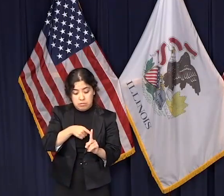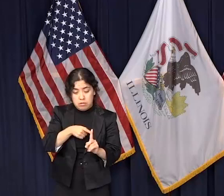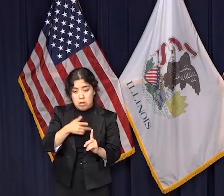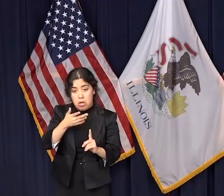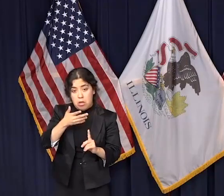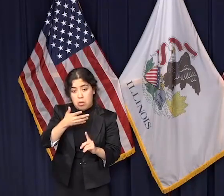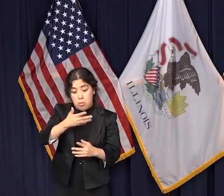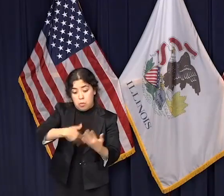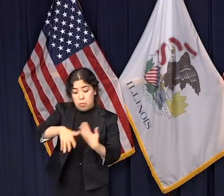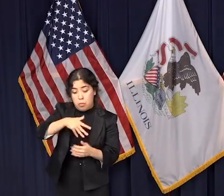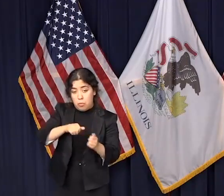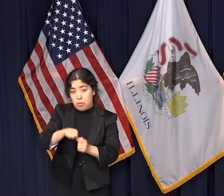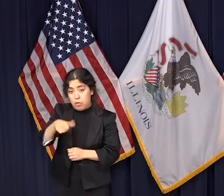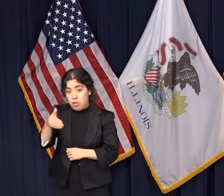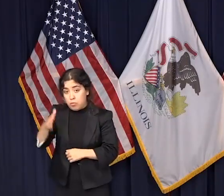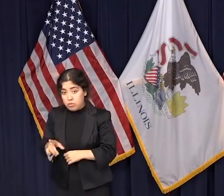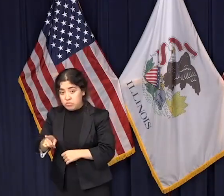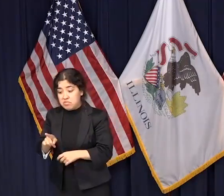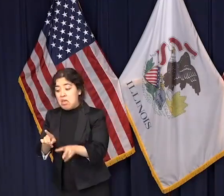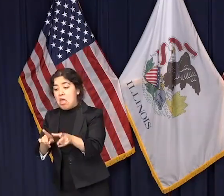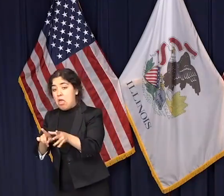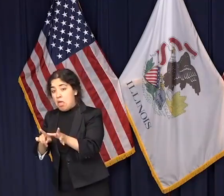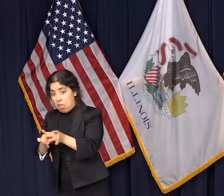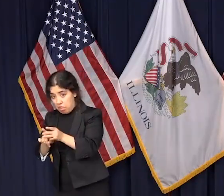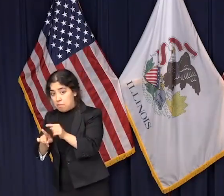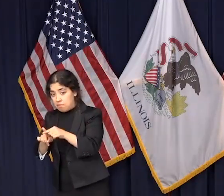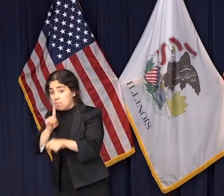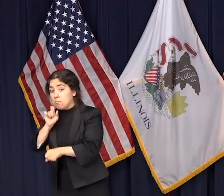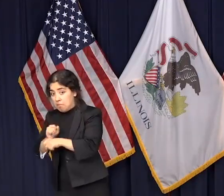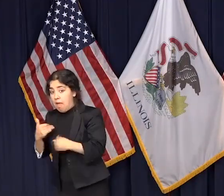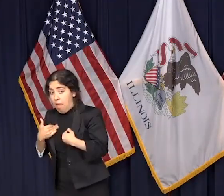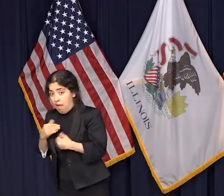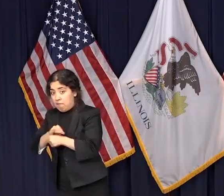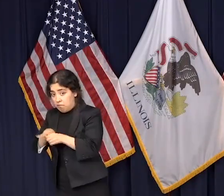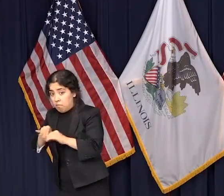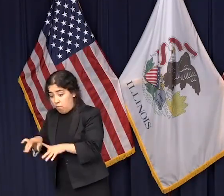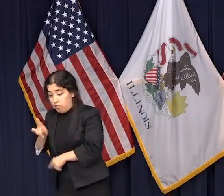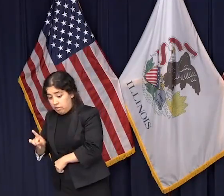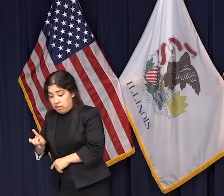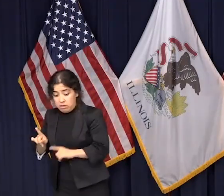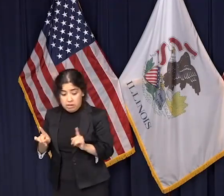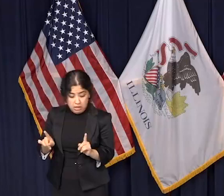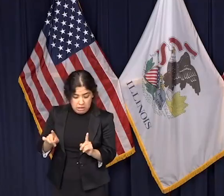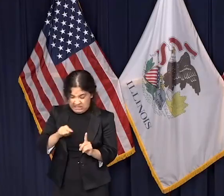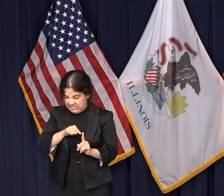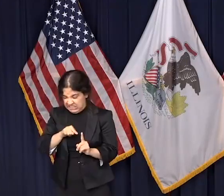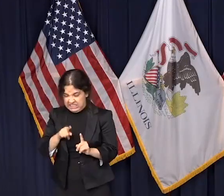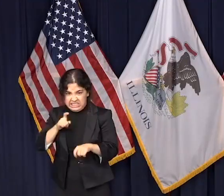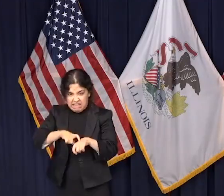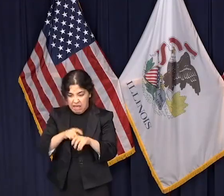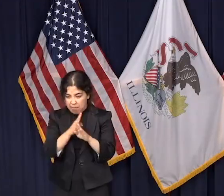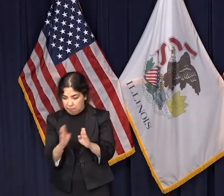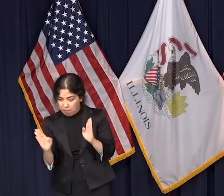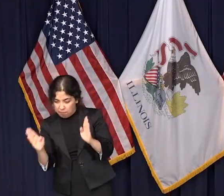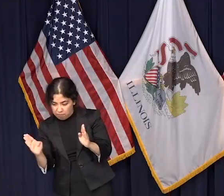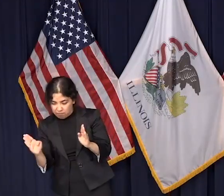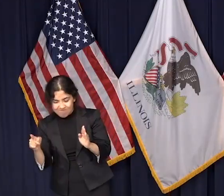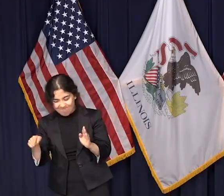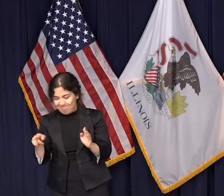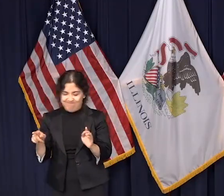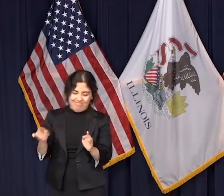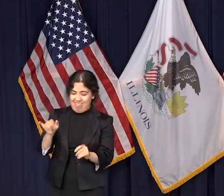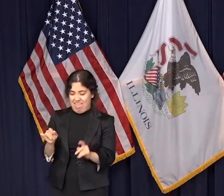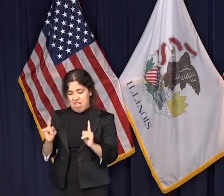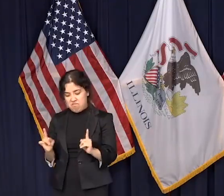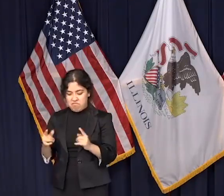confirmed case that then developed similar symptoms in the time frame that would suggest that, in fact, you know, this person had COVID, you lived